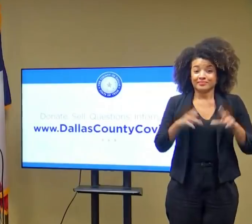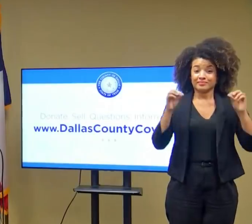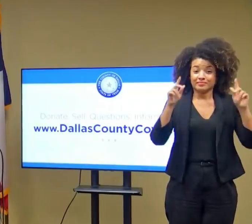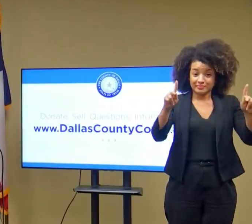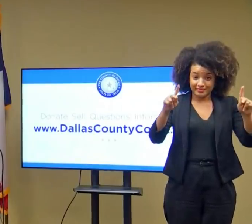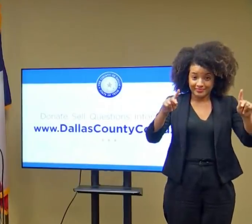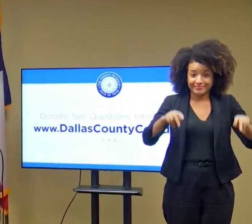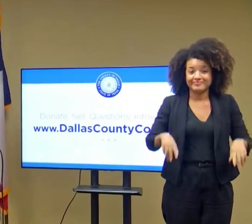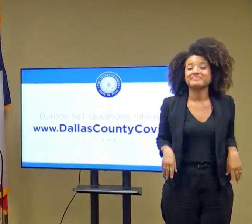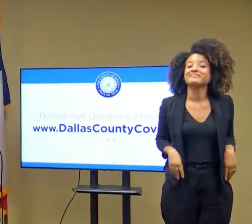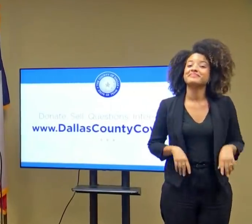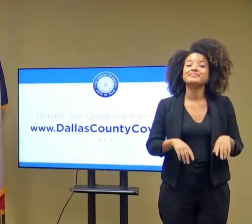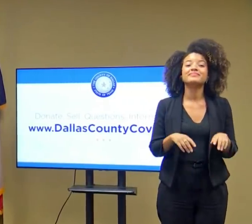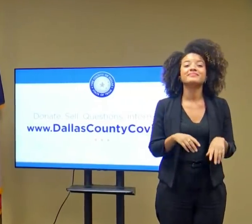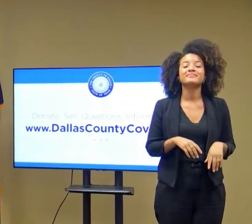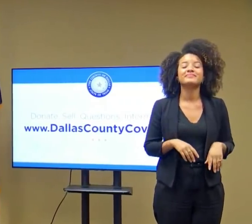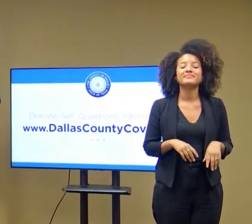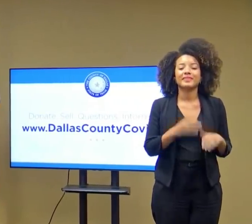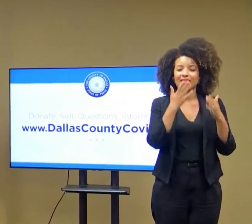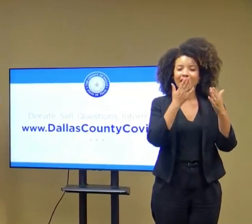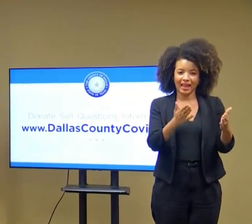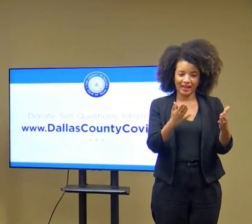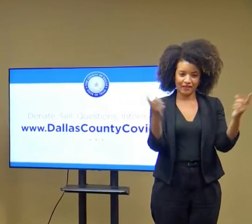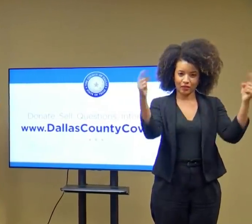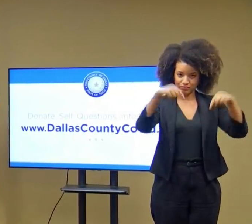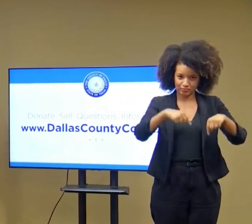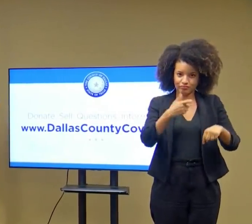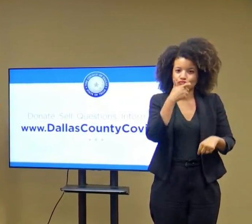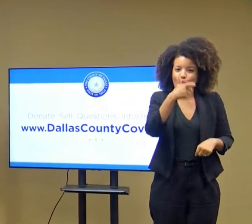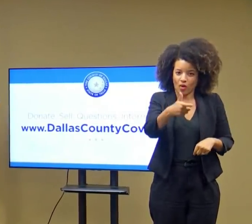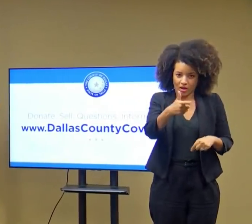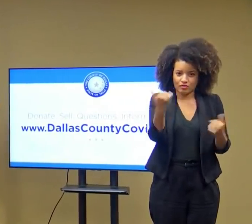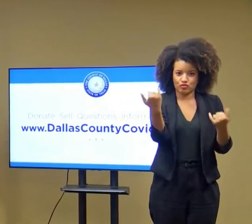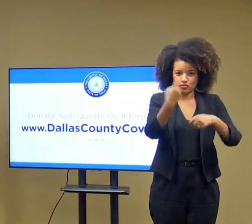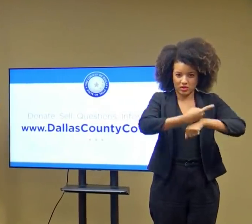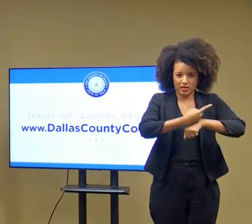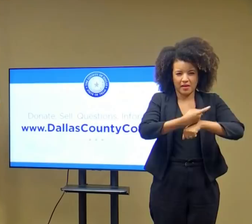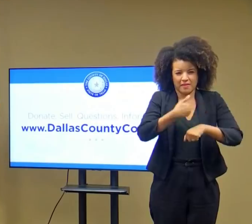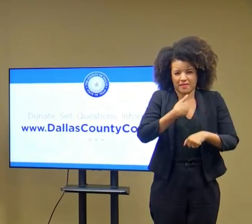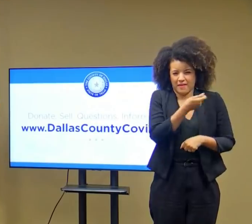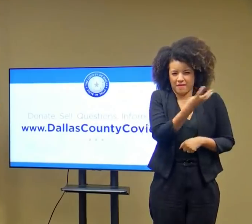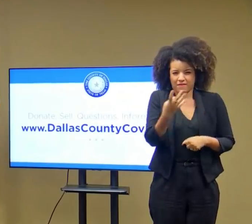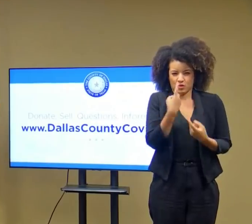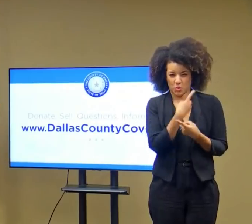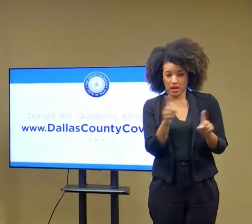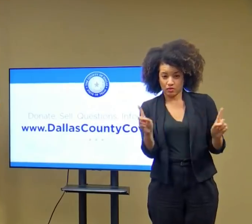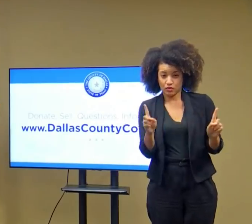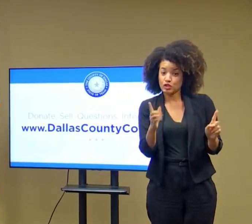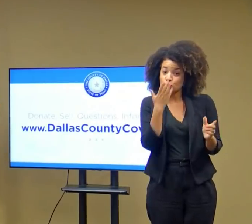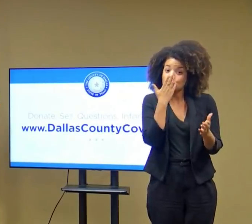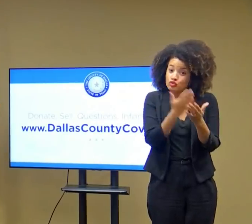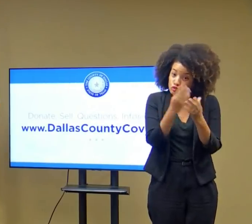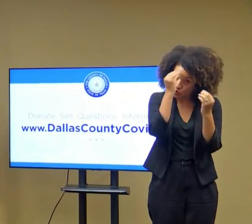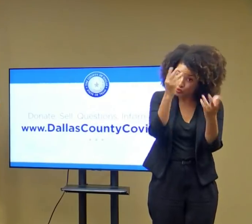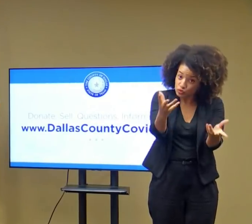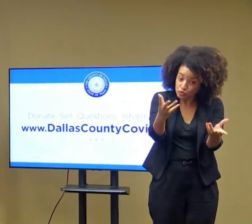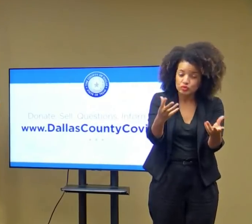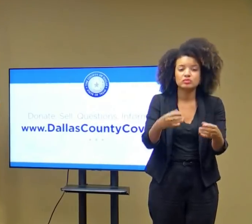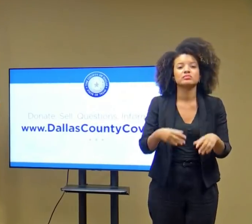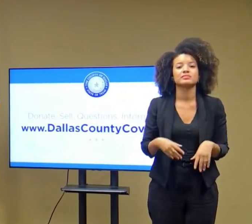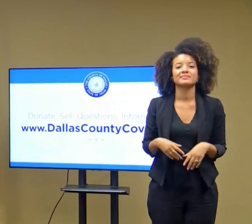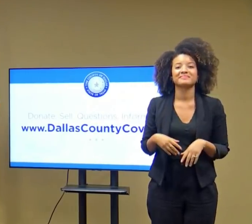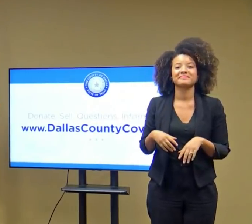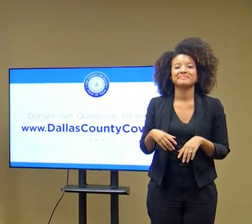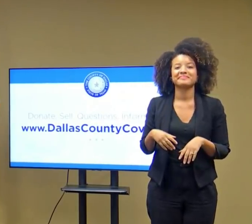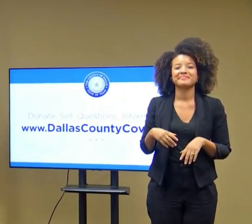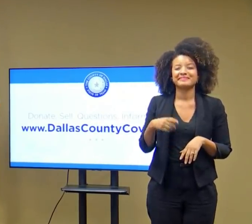So thank you for being with us today. I've got some announcements, some good news. We received this